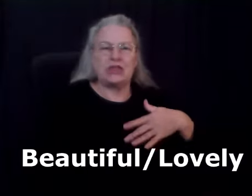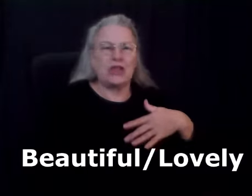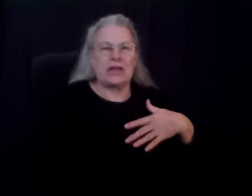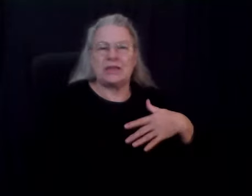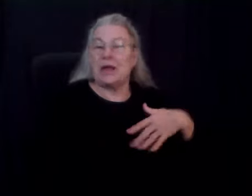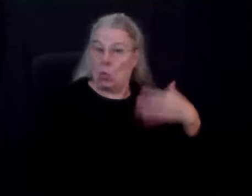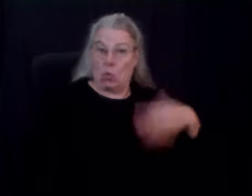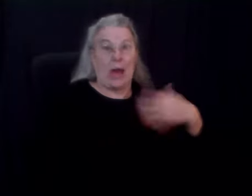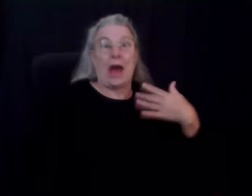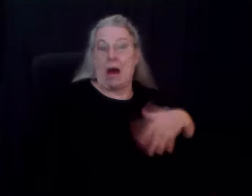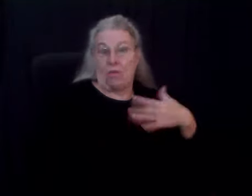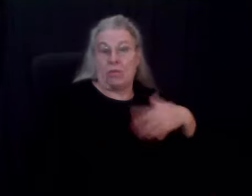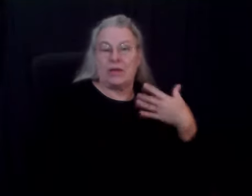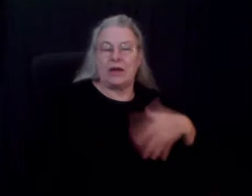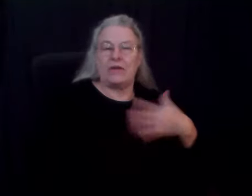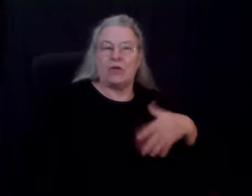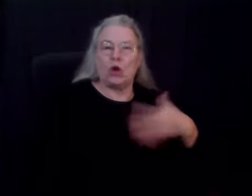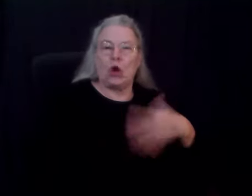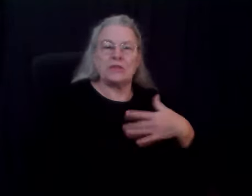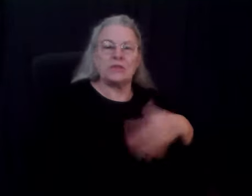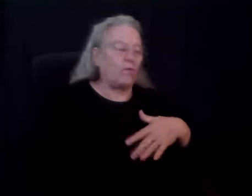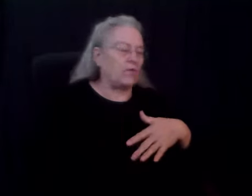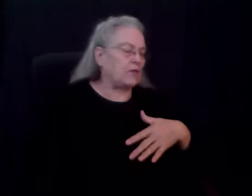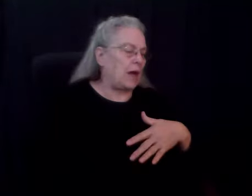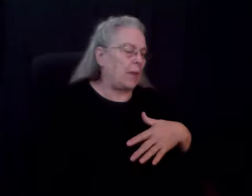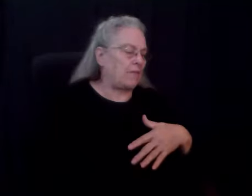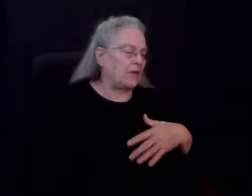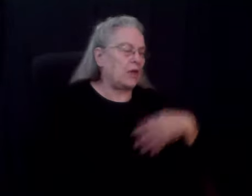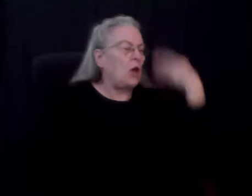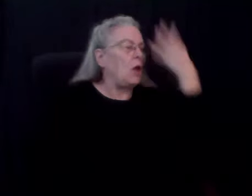It's like wow, kind of gloss over the top of it.